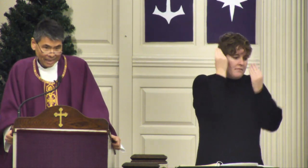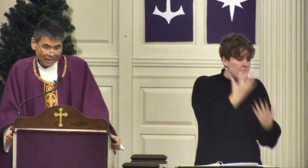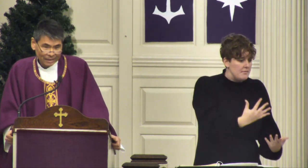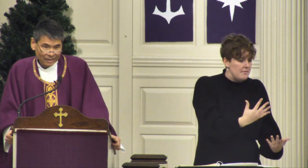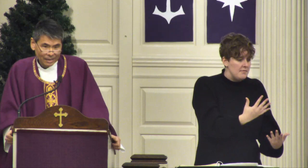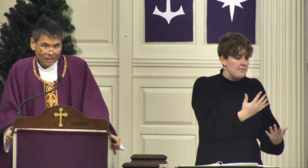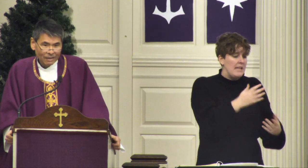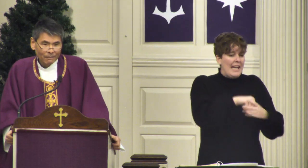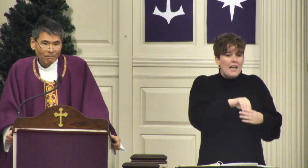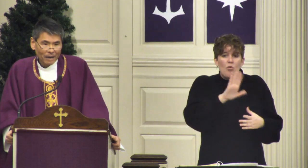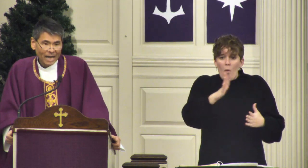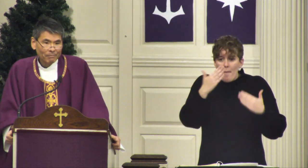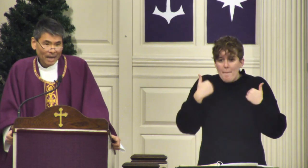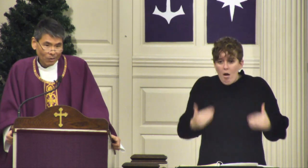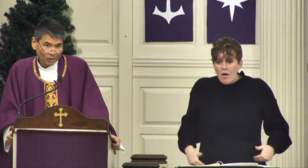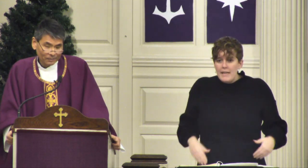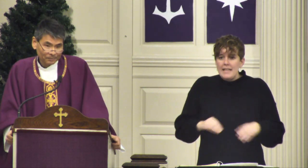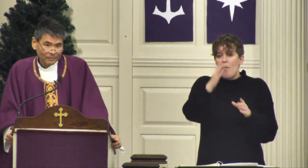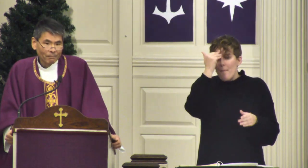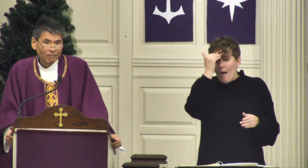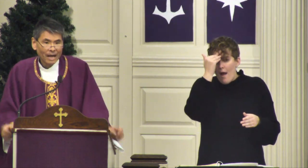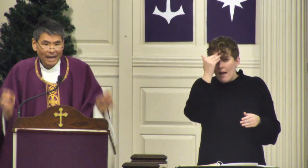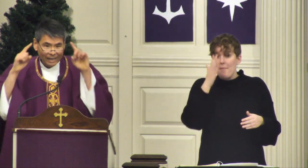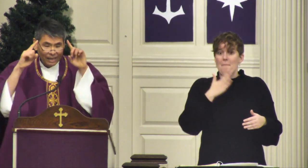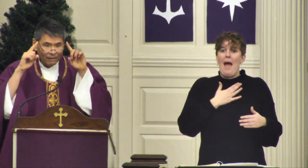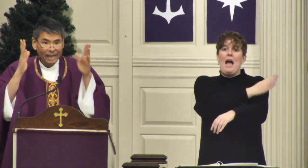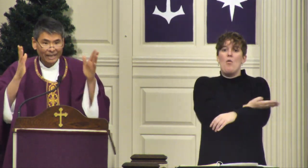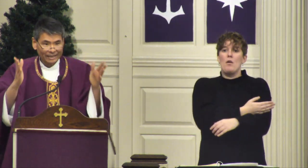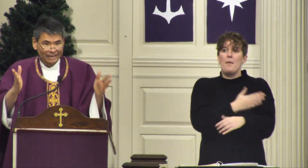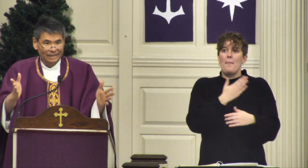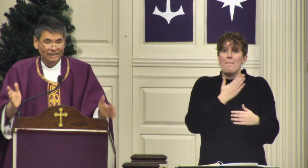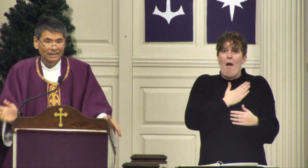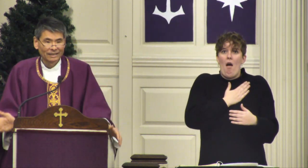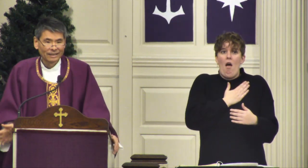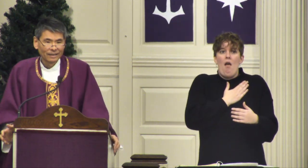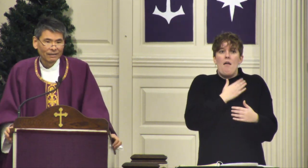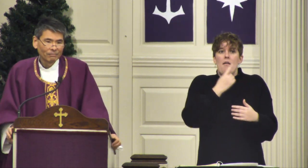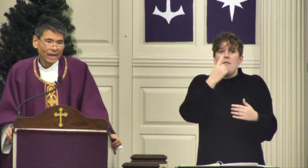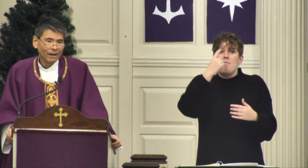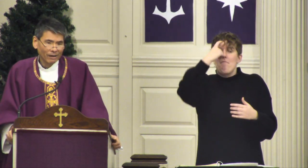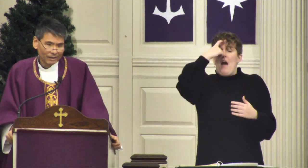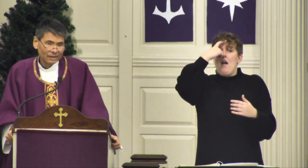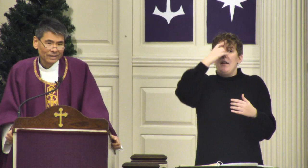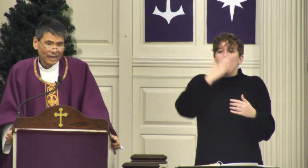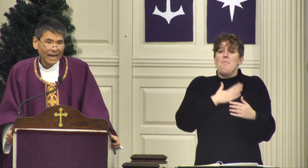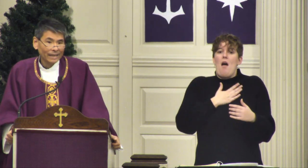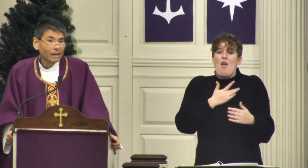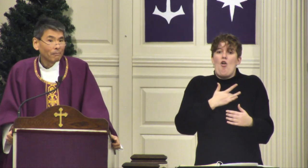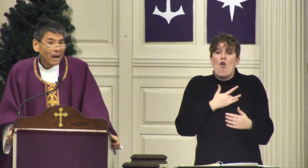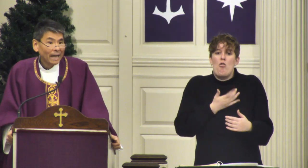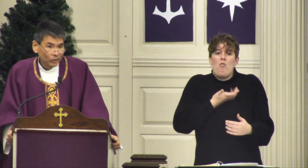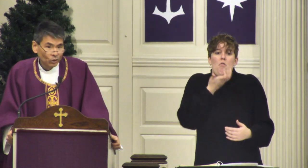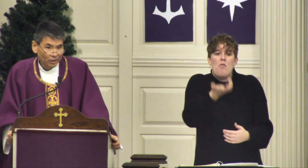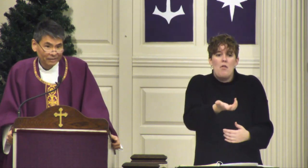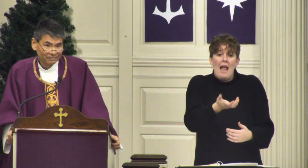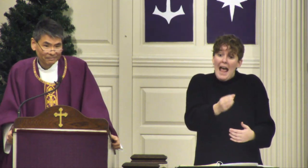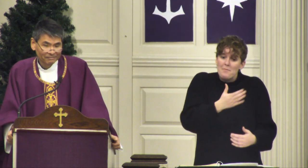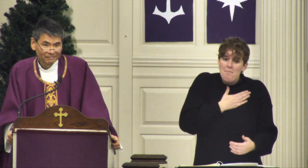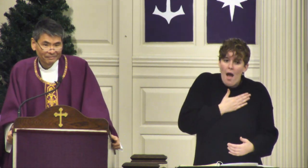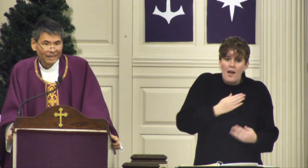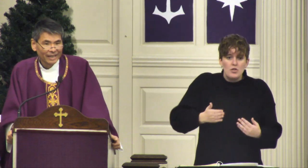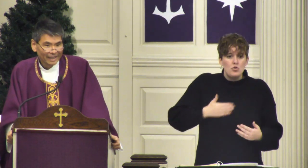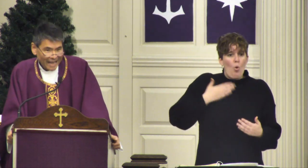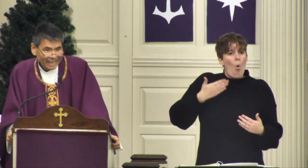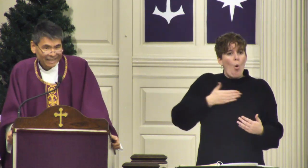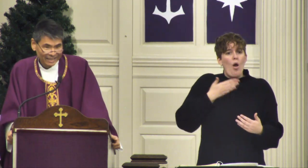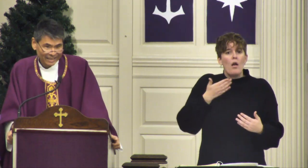mind my power, my mind, my heart, and my joy. And